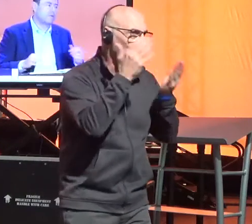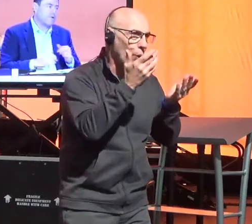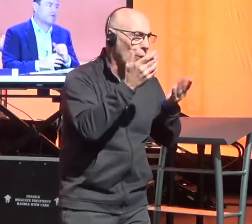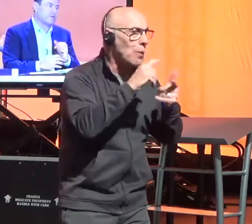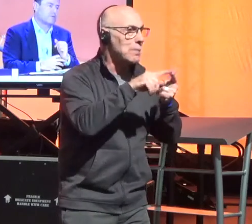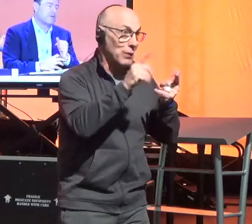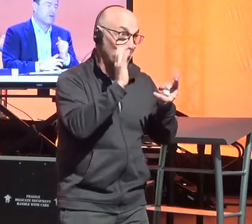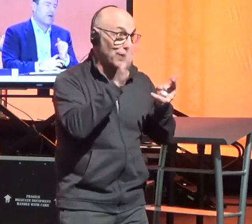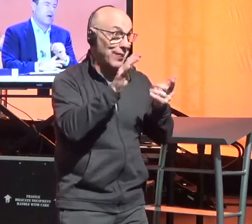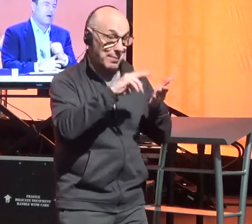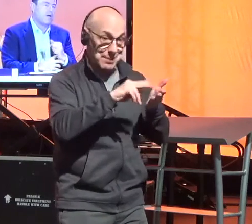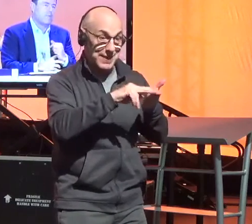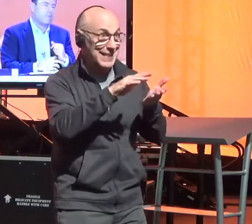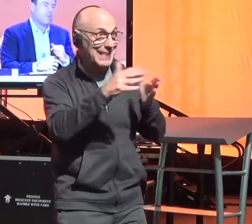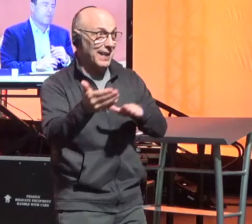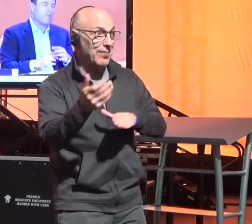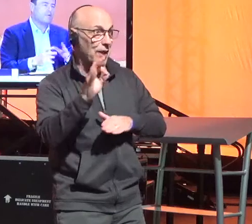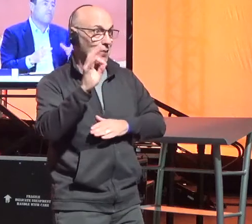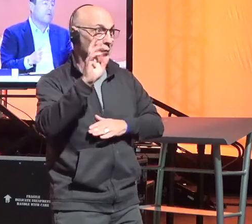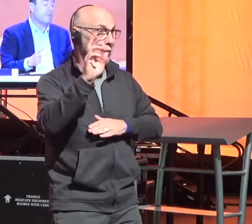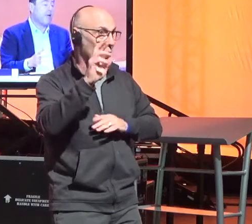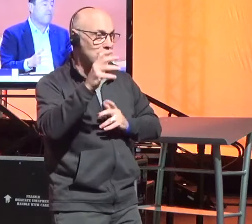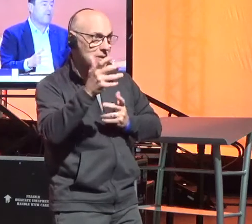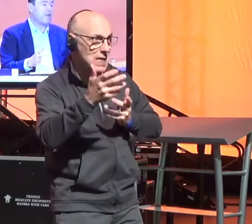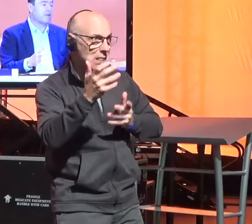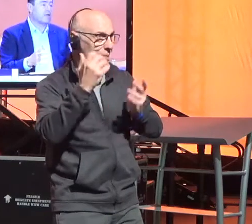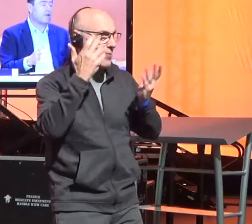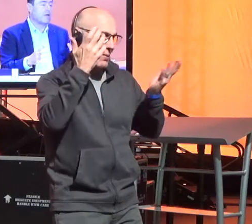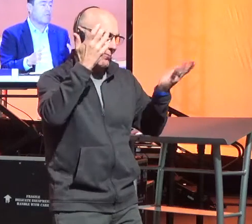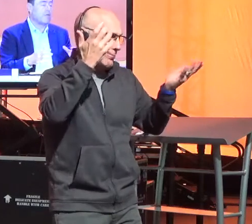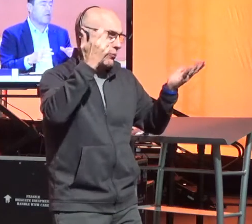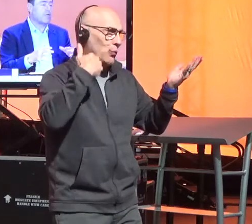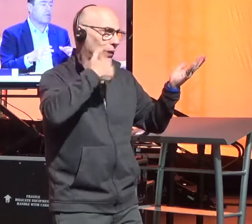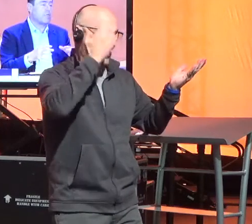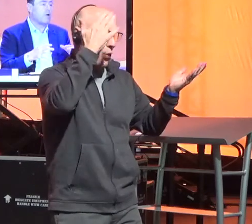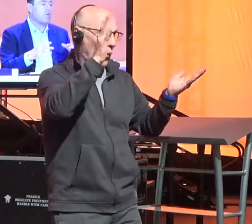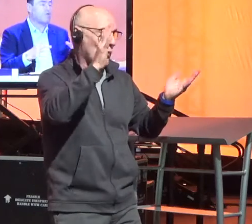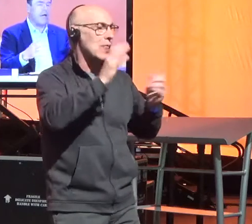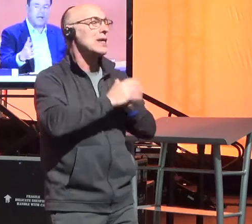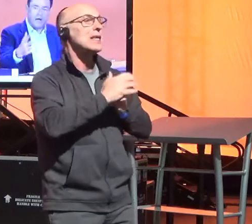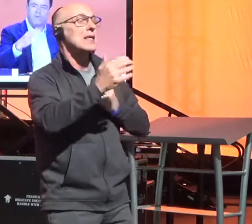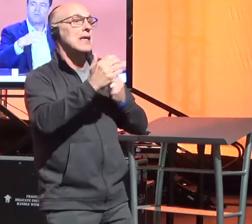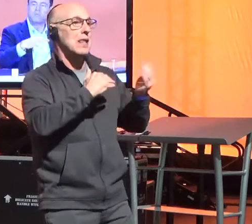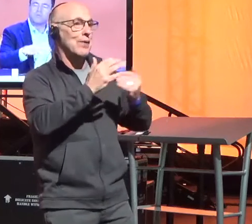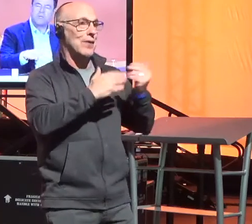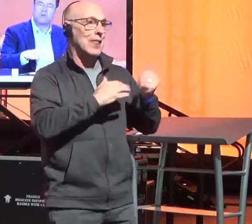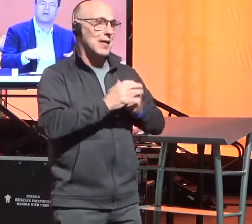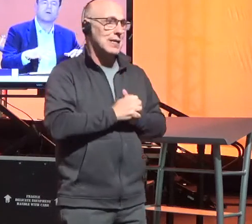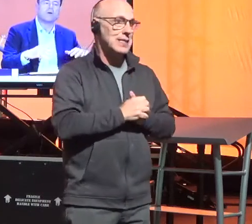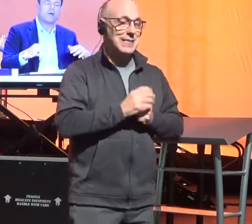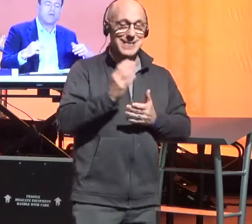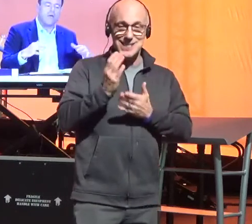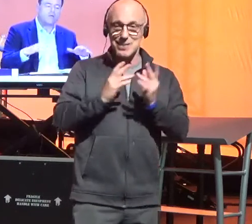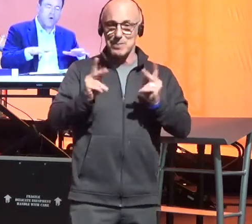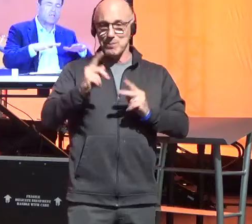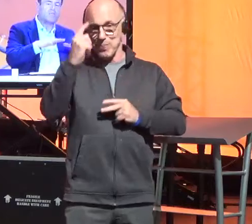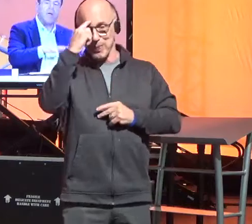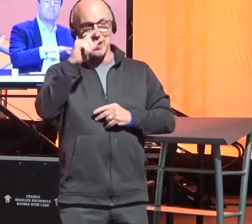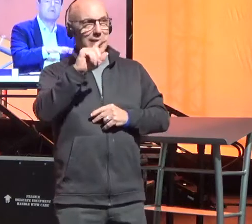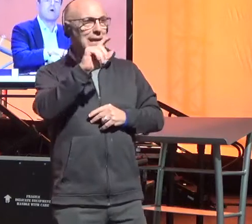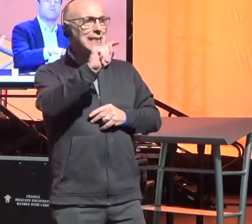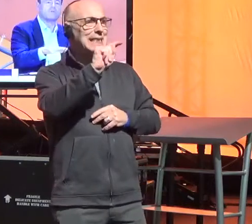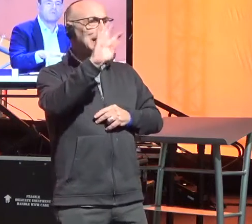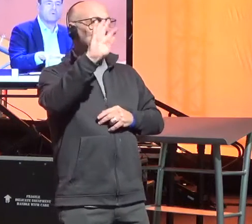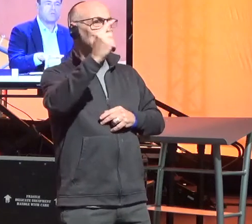of observations. Some people may think that, well, with that conference in particular, they tried to